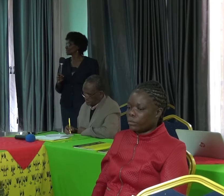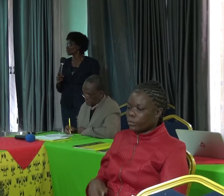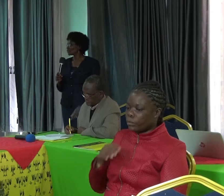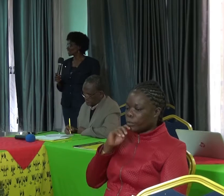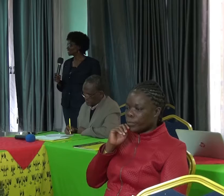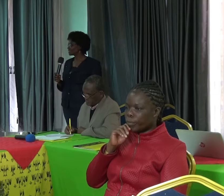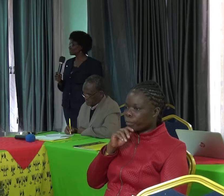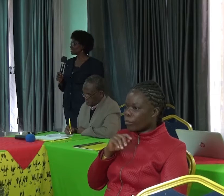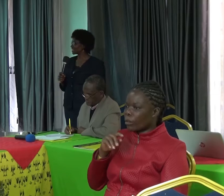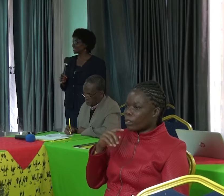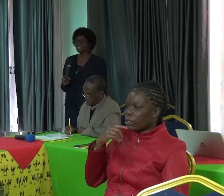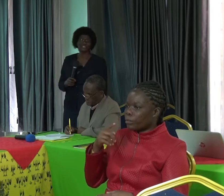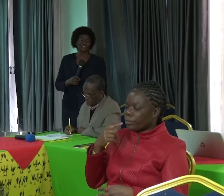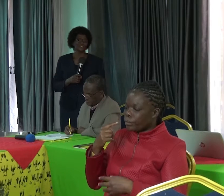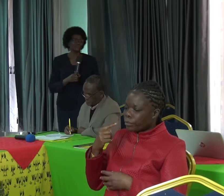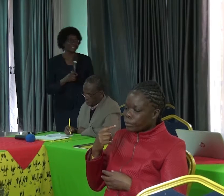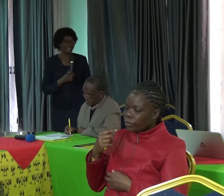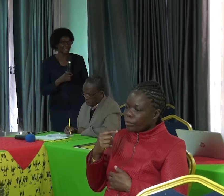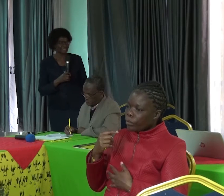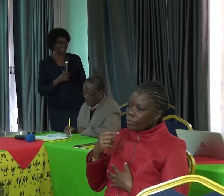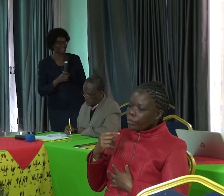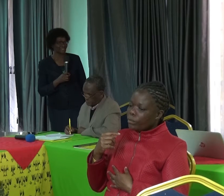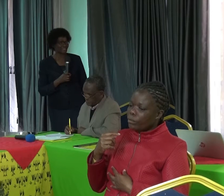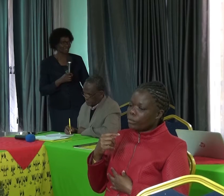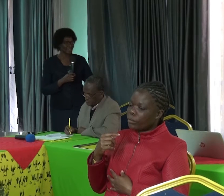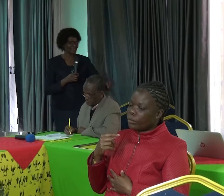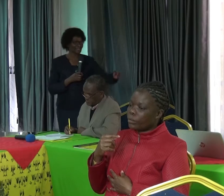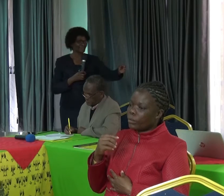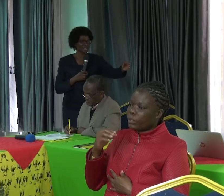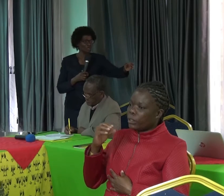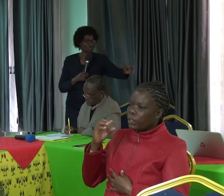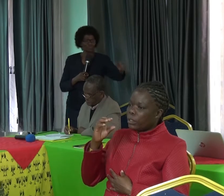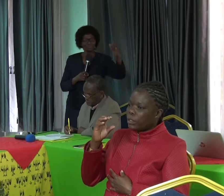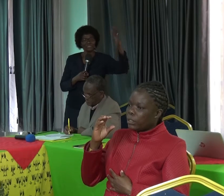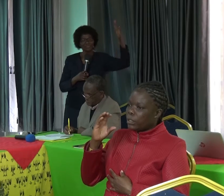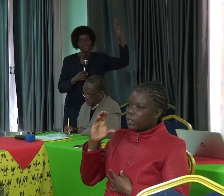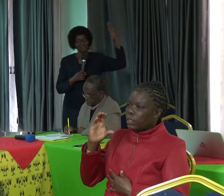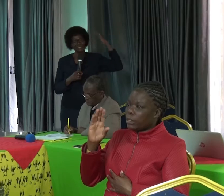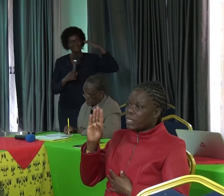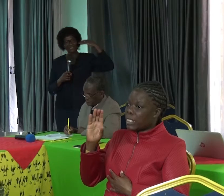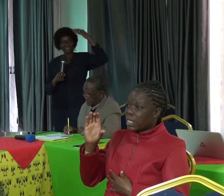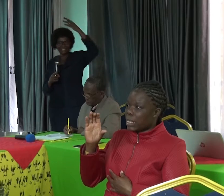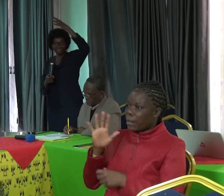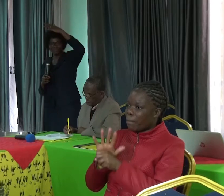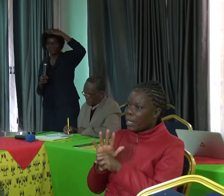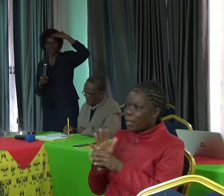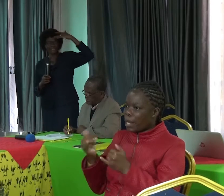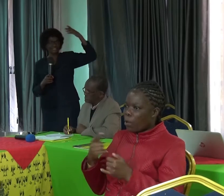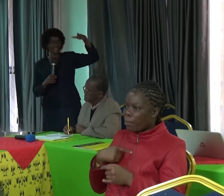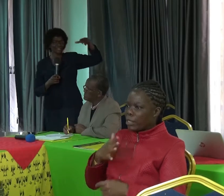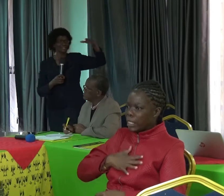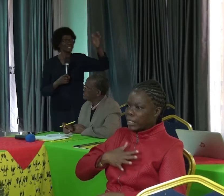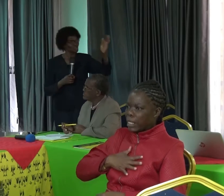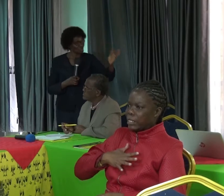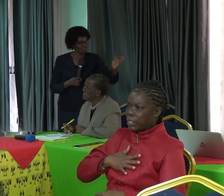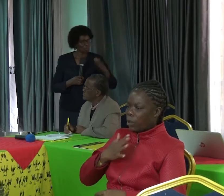strategies for successful changes to be realized. So like Madam Kaku from Ministry of Education, the TSC people,